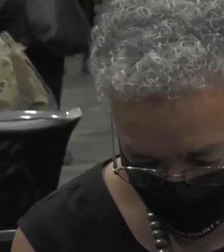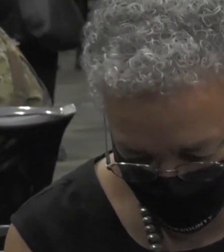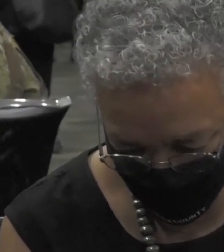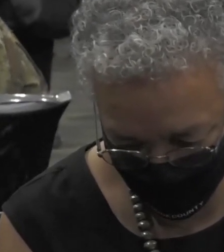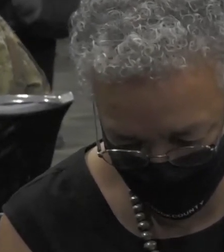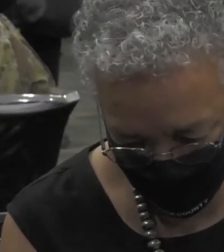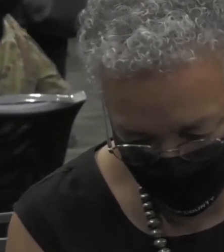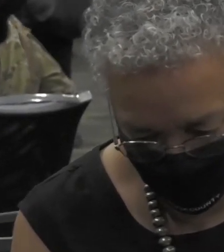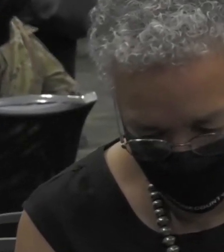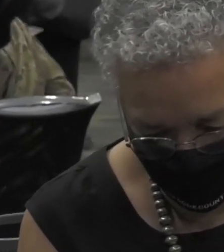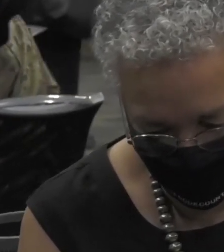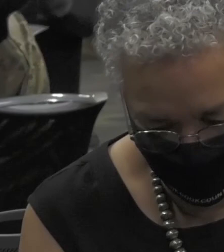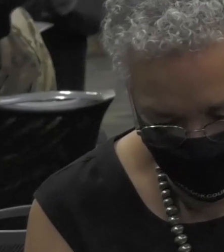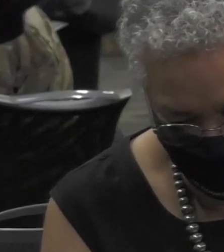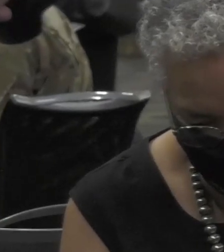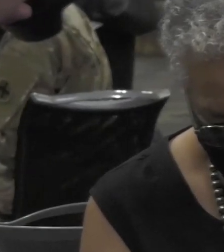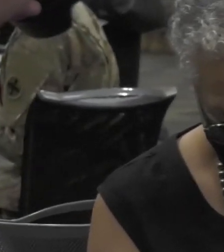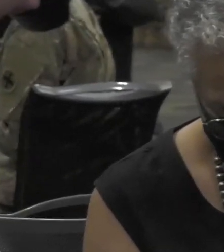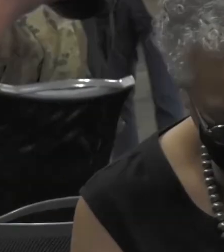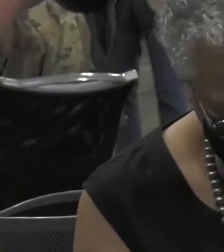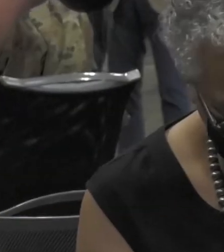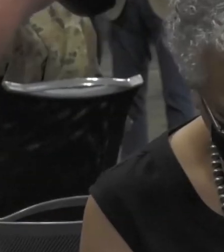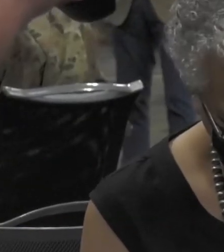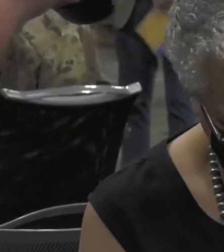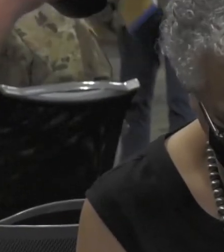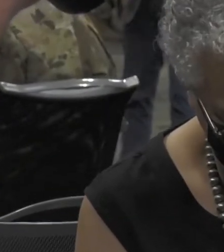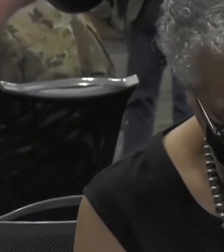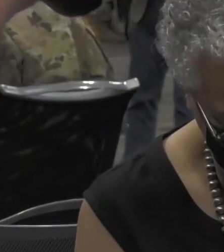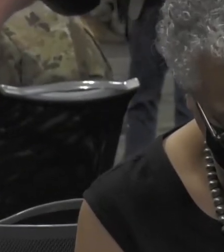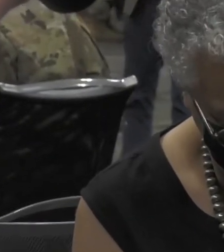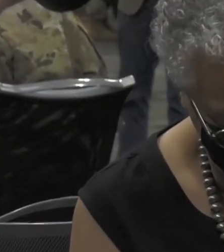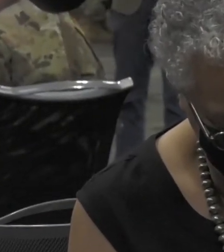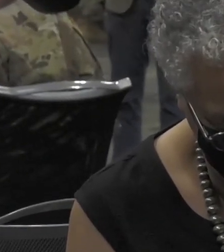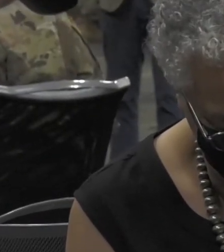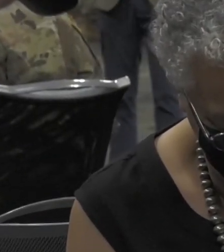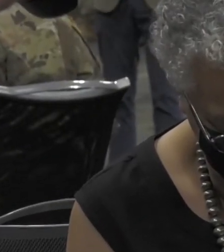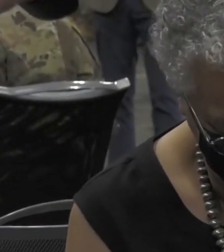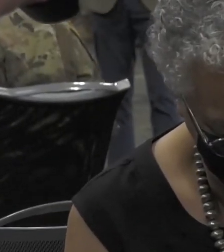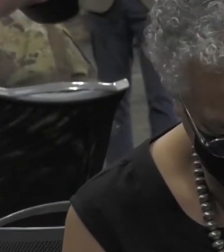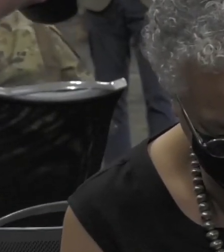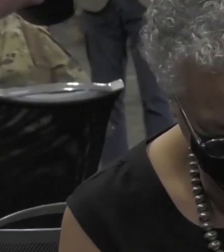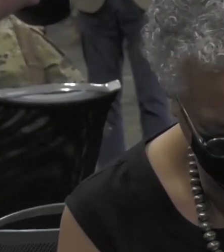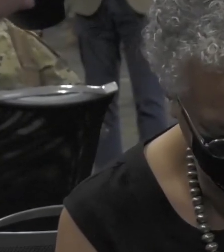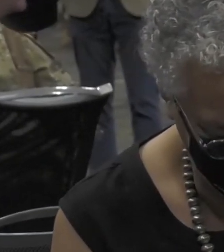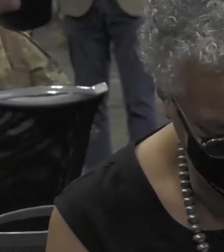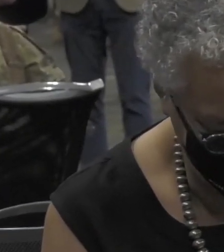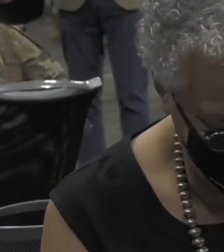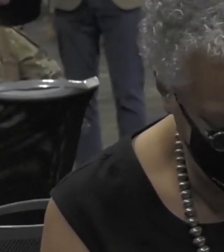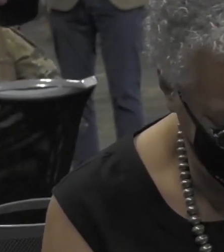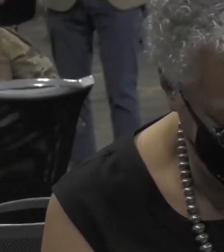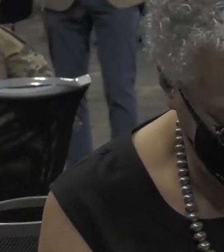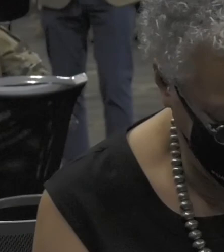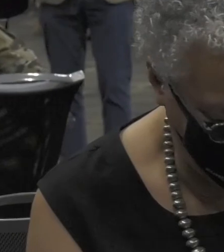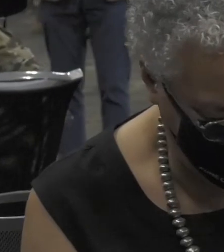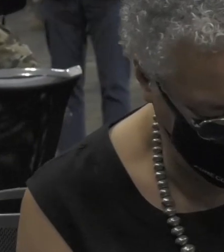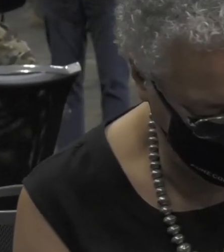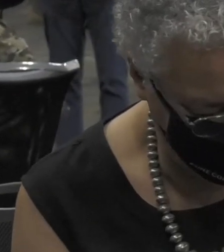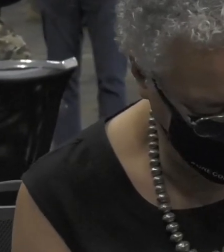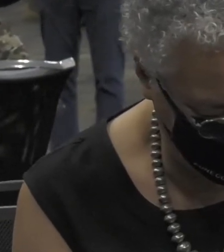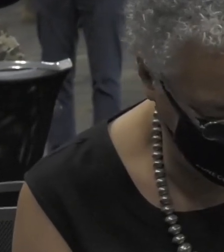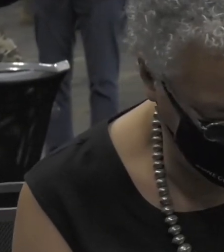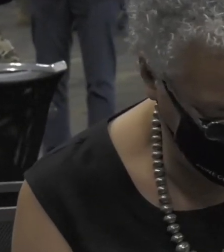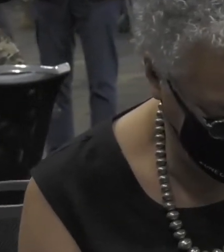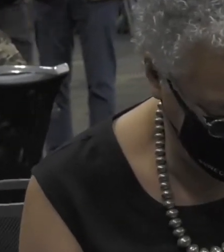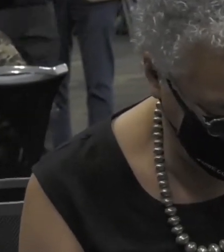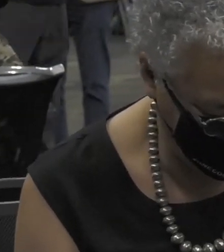eligible, you can come back and you can schedule. And so that's the information and how it would work. So we encourage everyone again to be patient. You will be notified